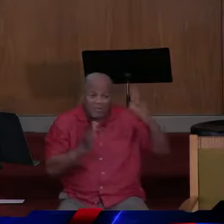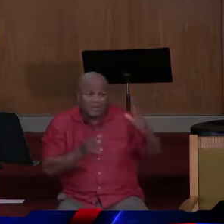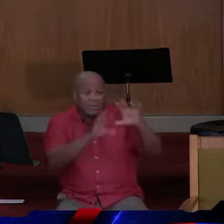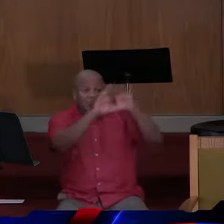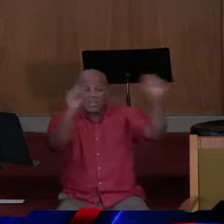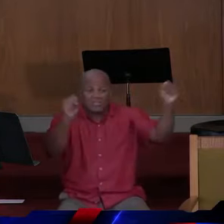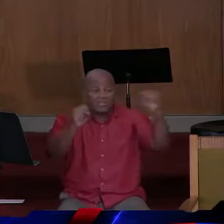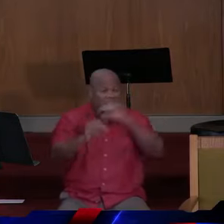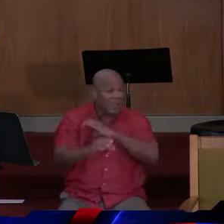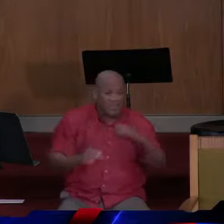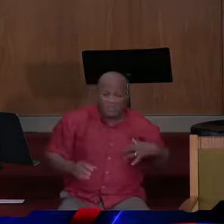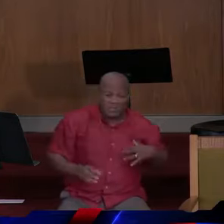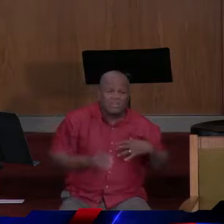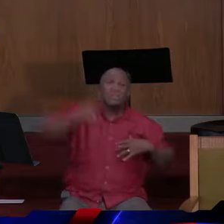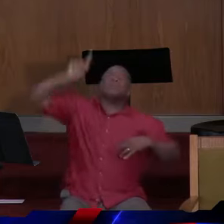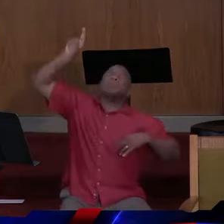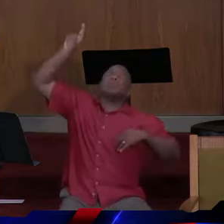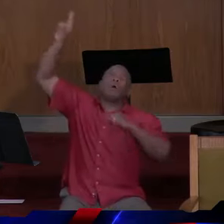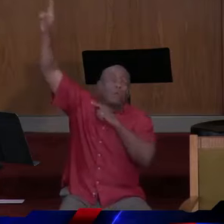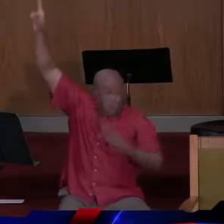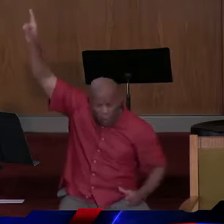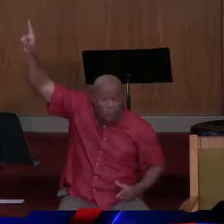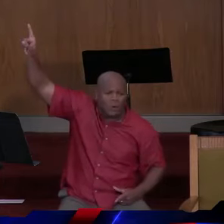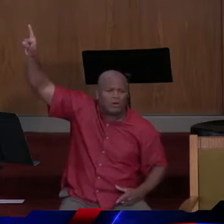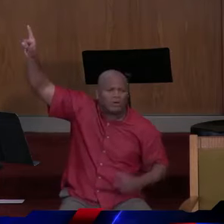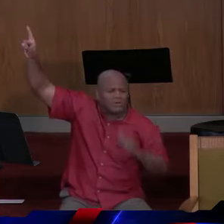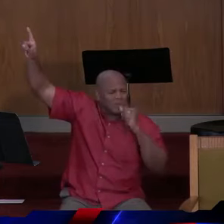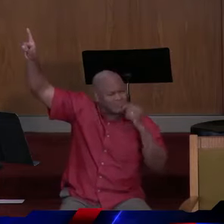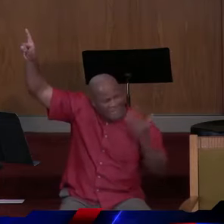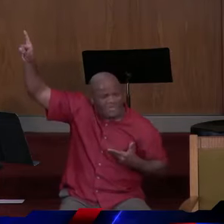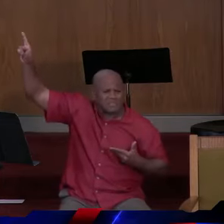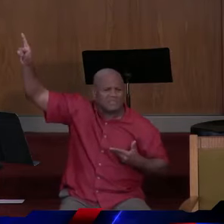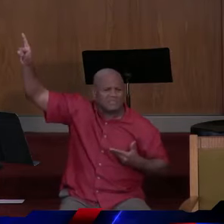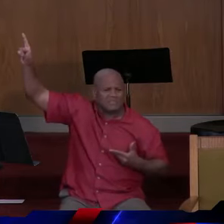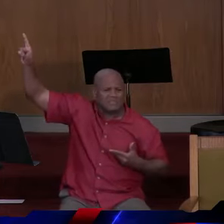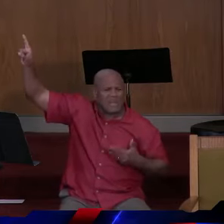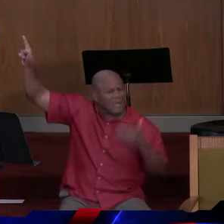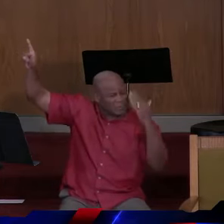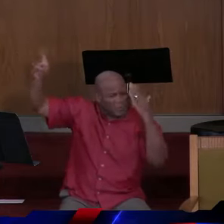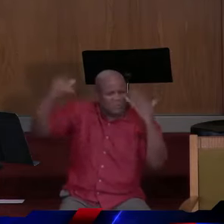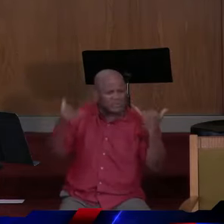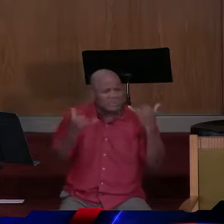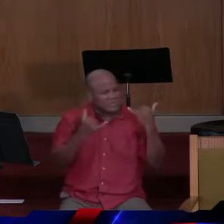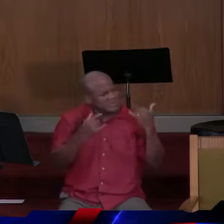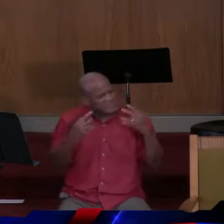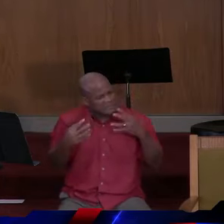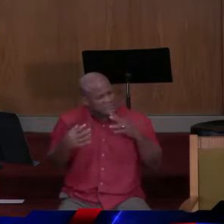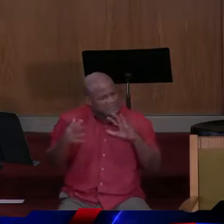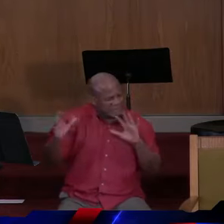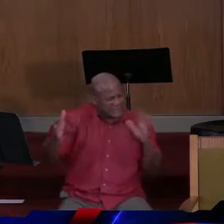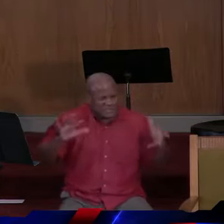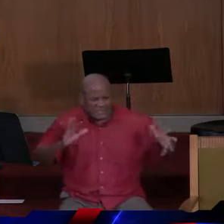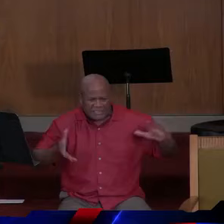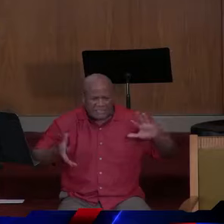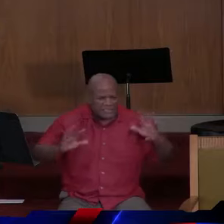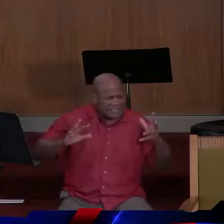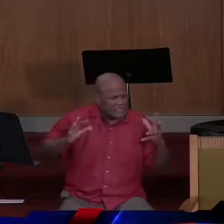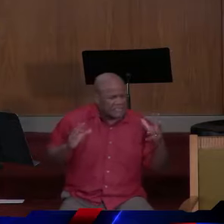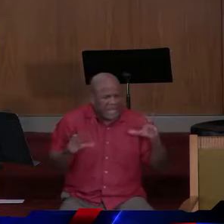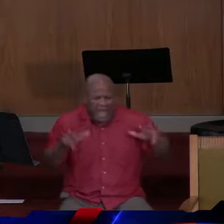not the Congress, not the Lord blesses thee. And I know this is an awkward time, but hey,